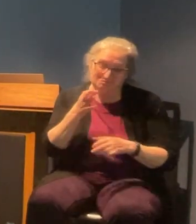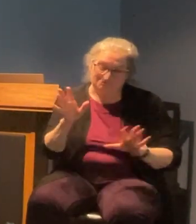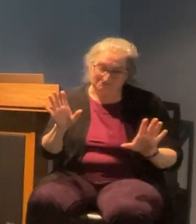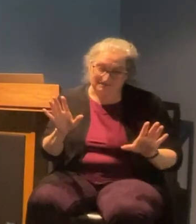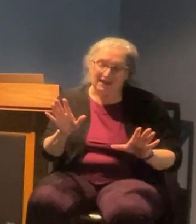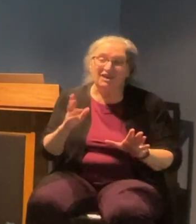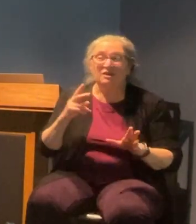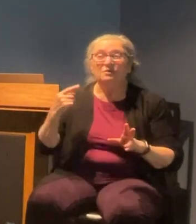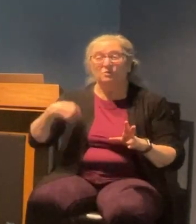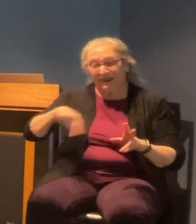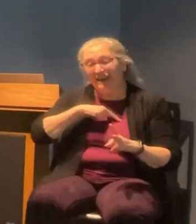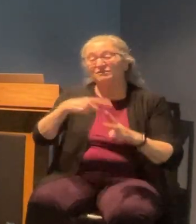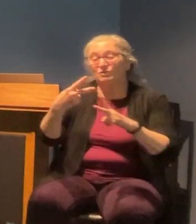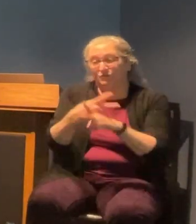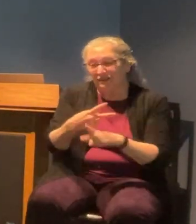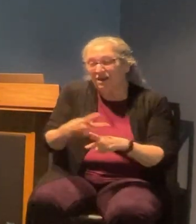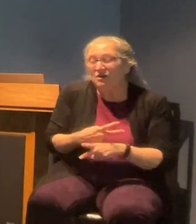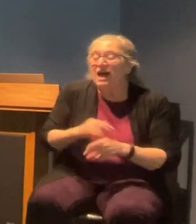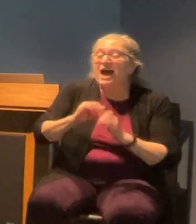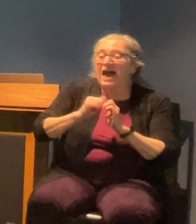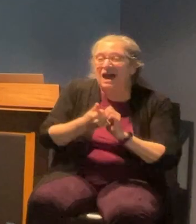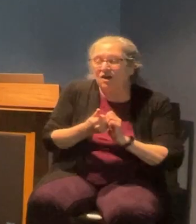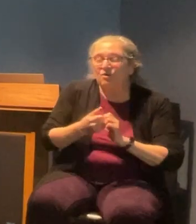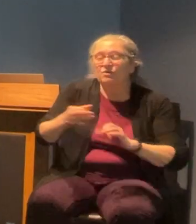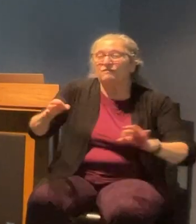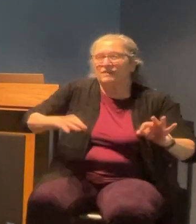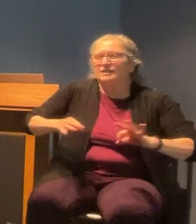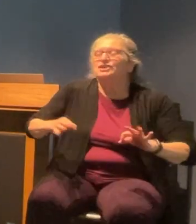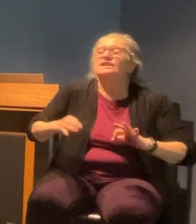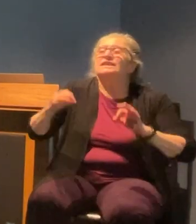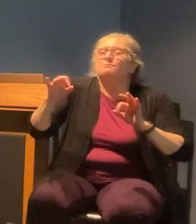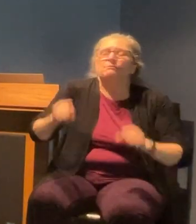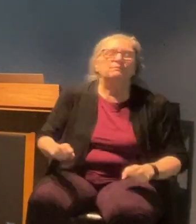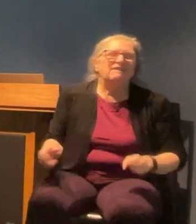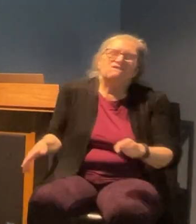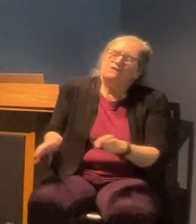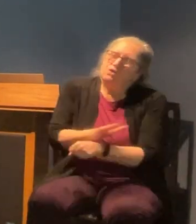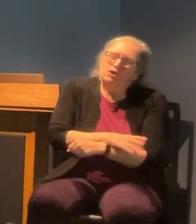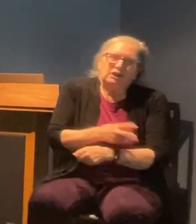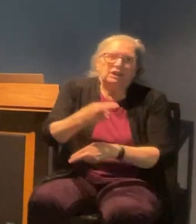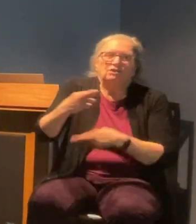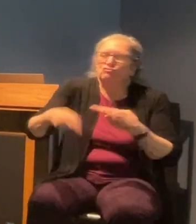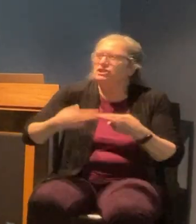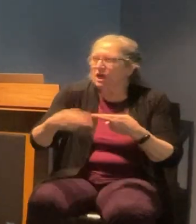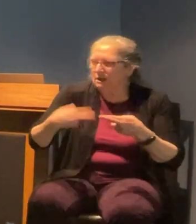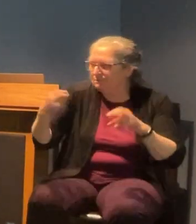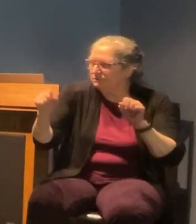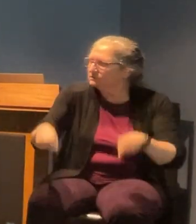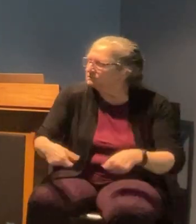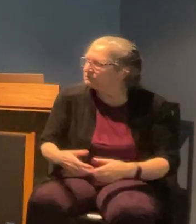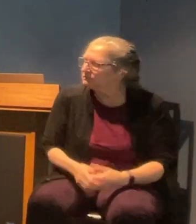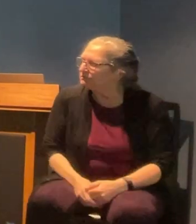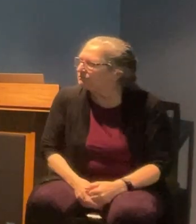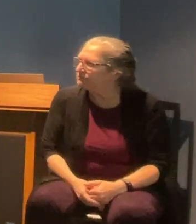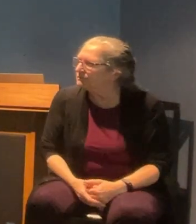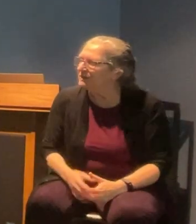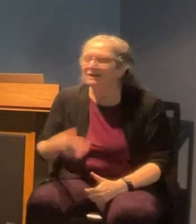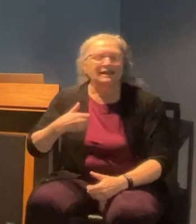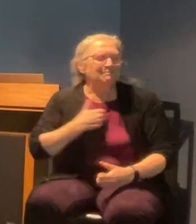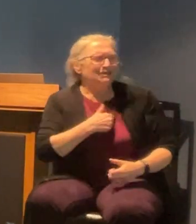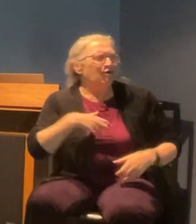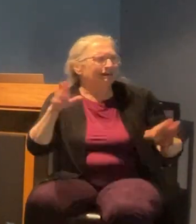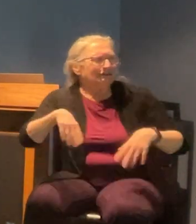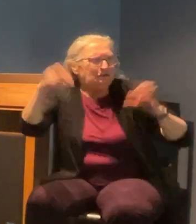way that the fashion can be fully recyclable. Mm-hmm. Do you want to also respond to that? Sorry, I took over. Oh